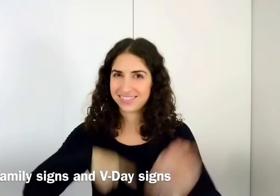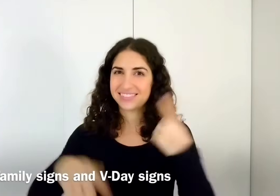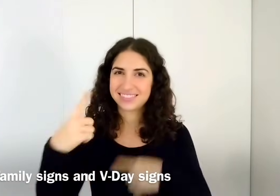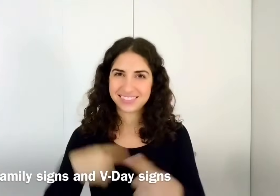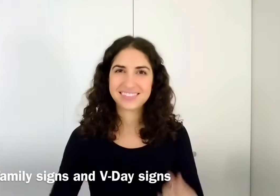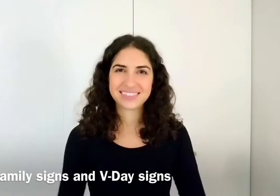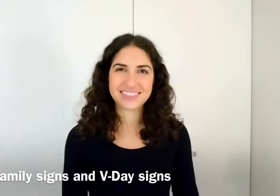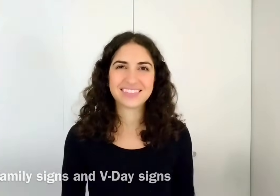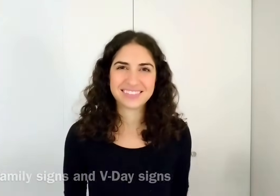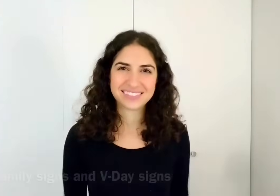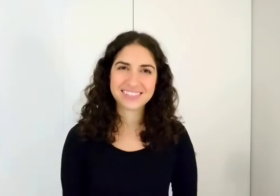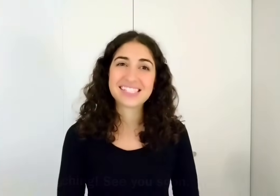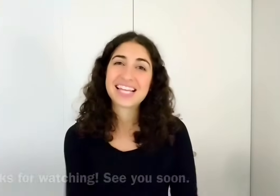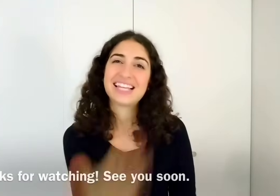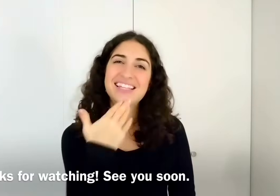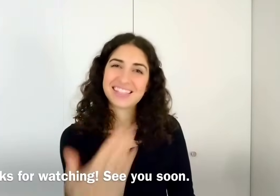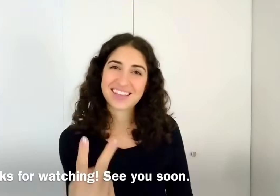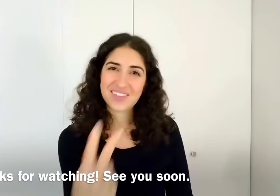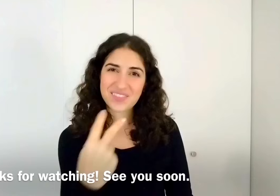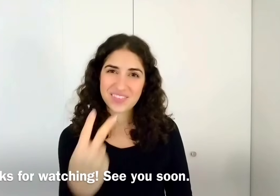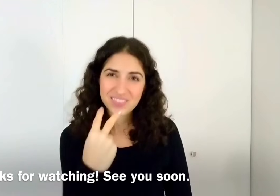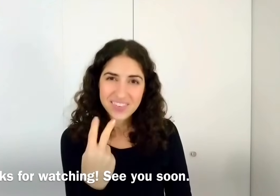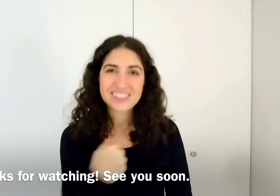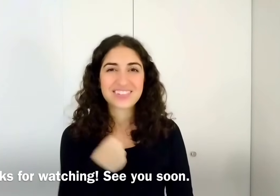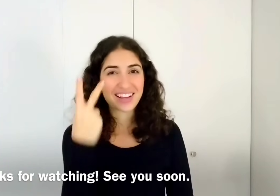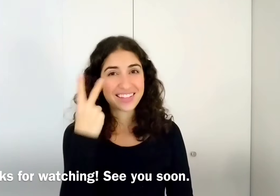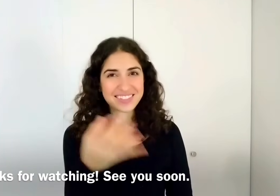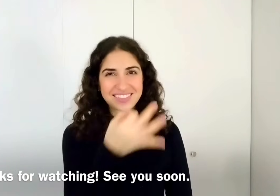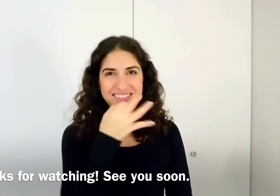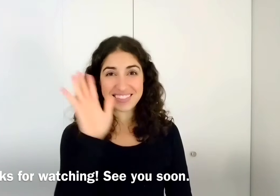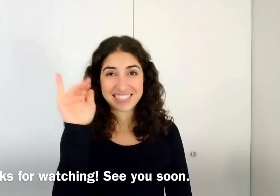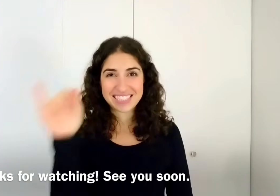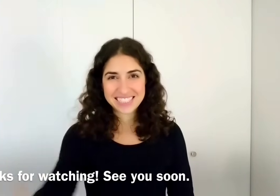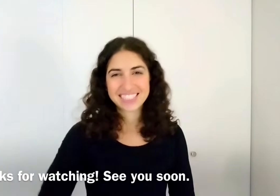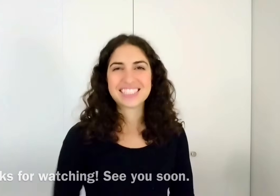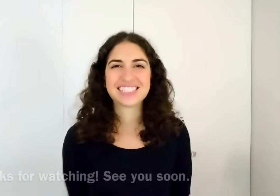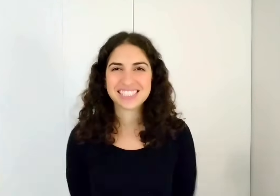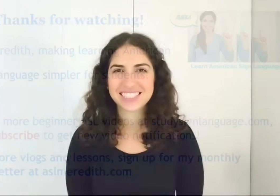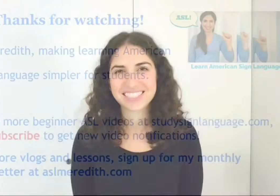Day signs. Thank you for watching, and I'll see you soon. Bye.